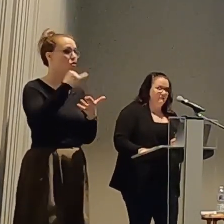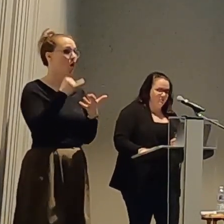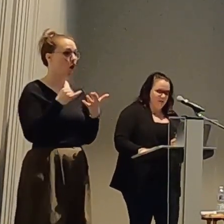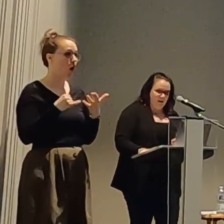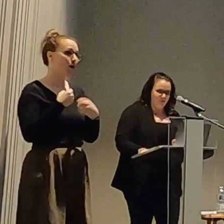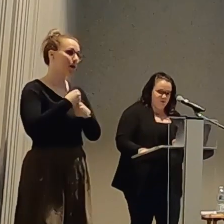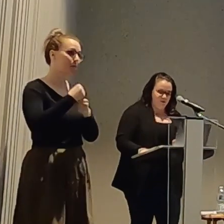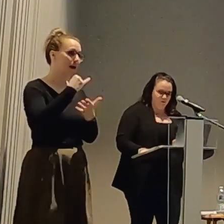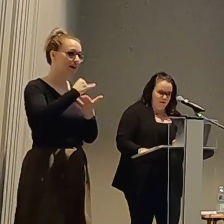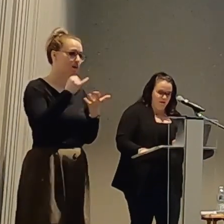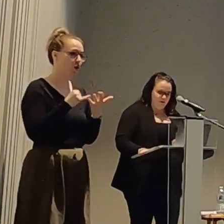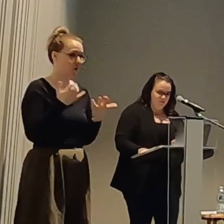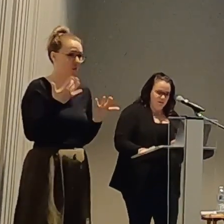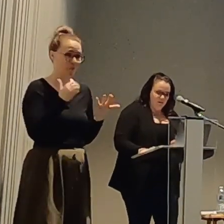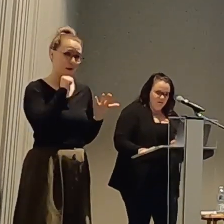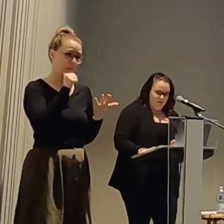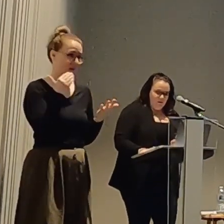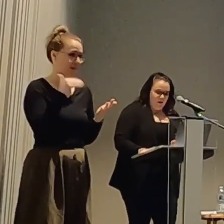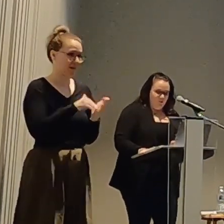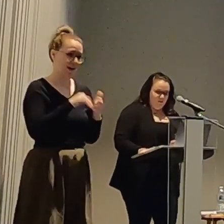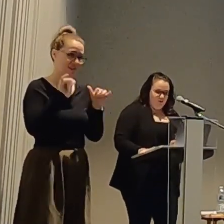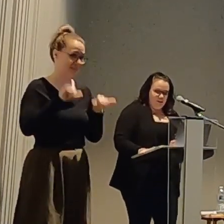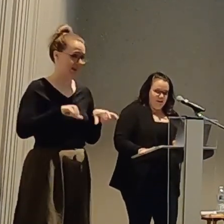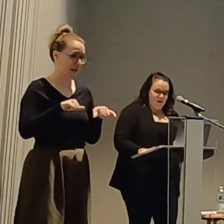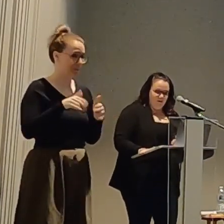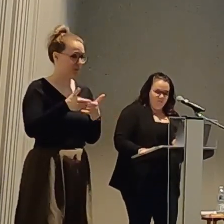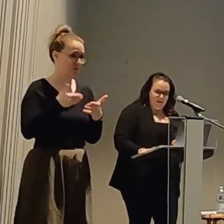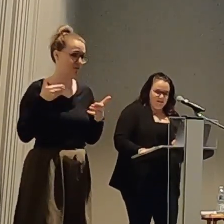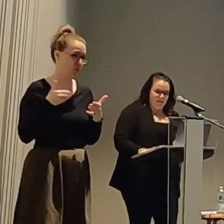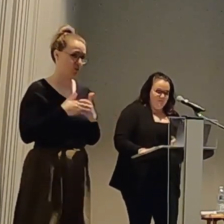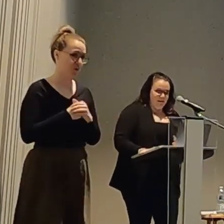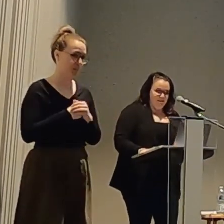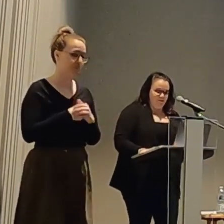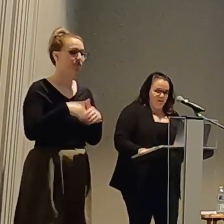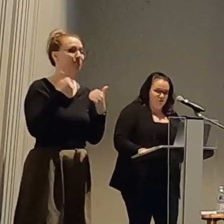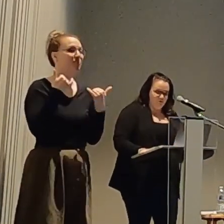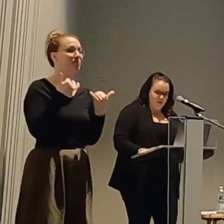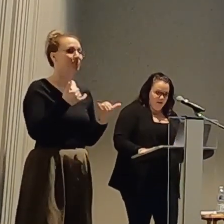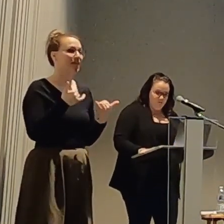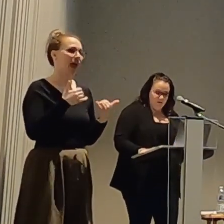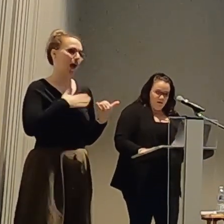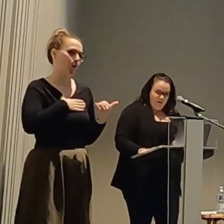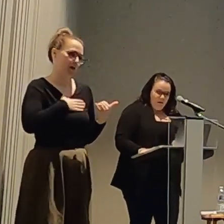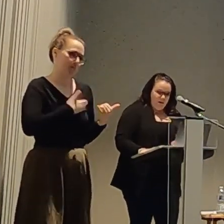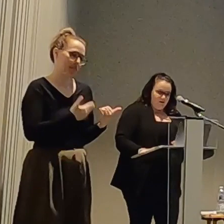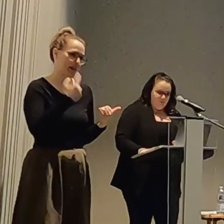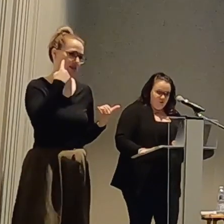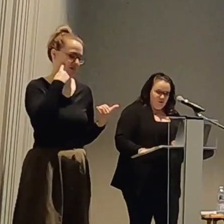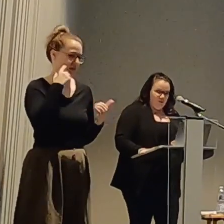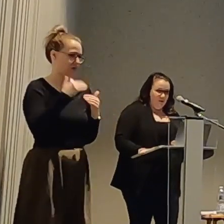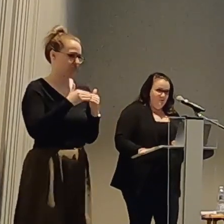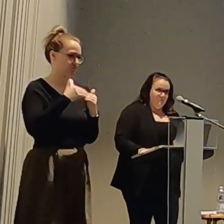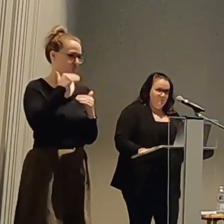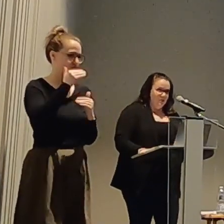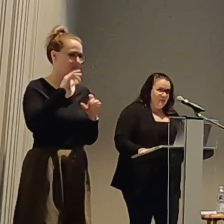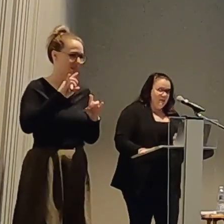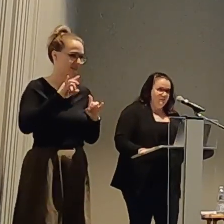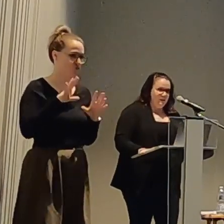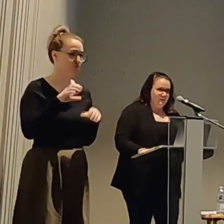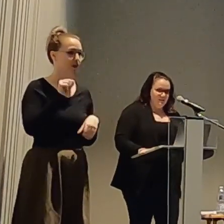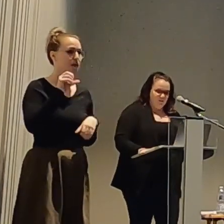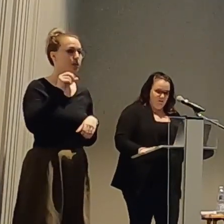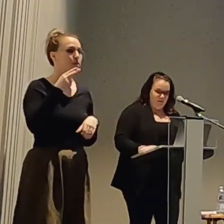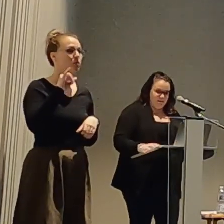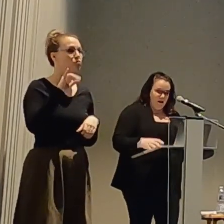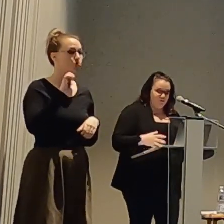she might never be able to do again. Although she now admits that it may sound extreme, she